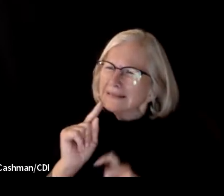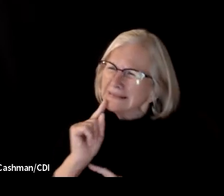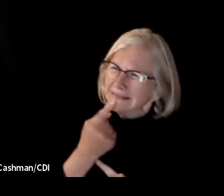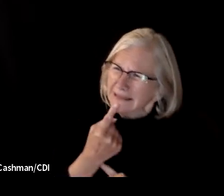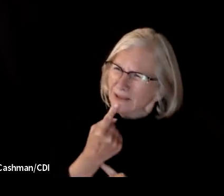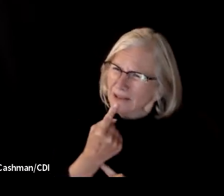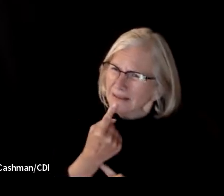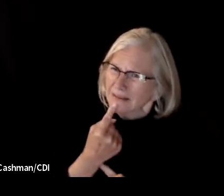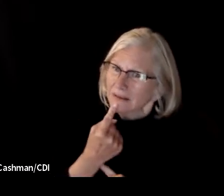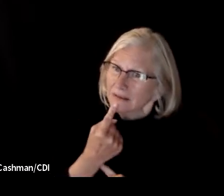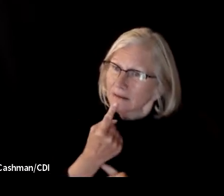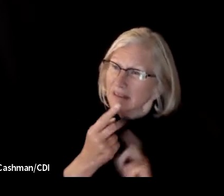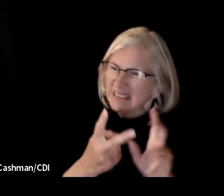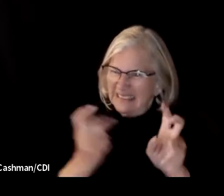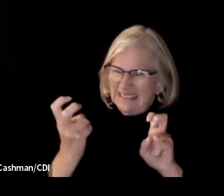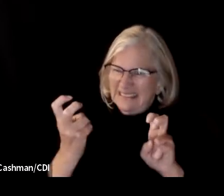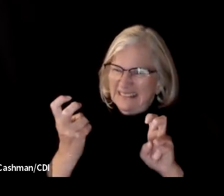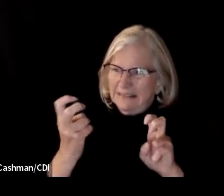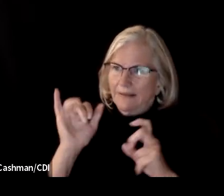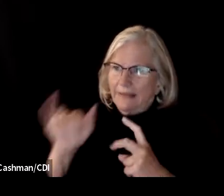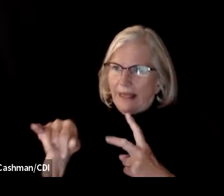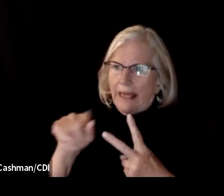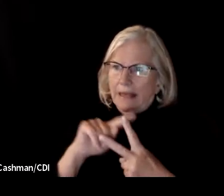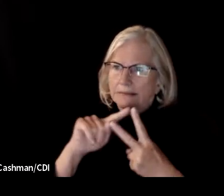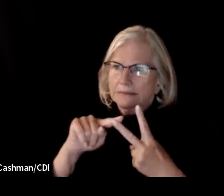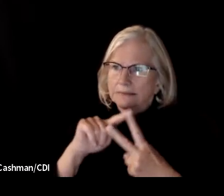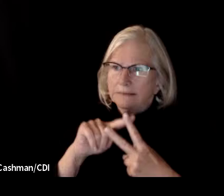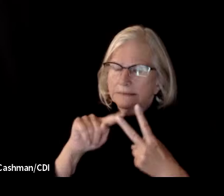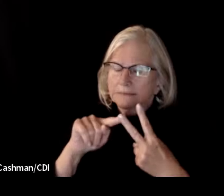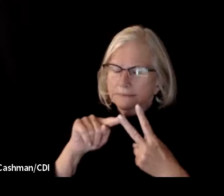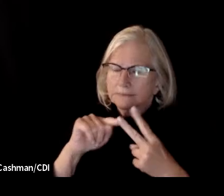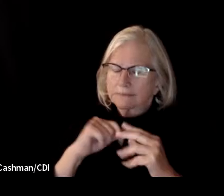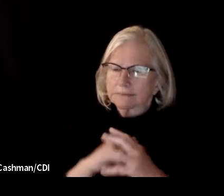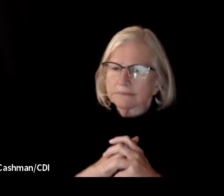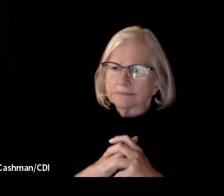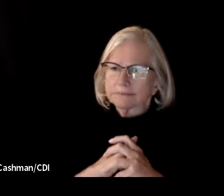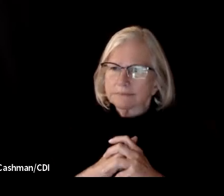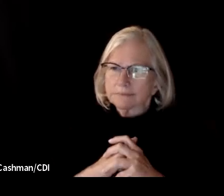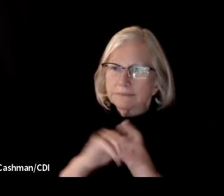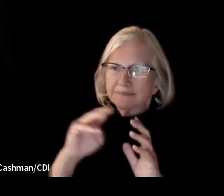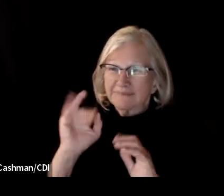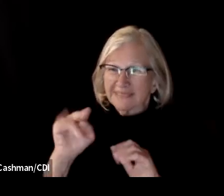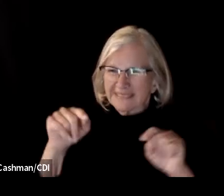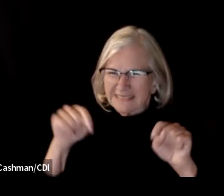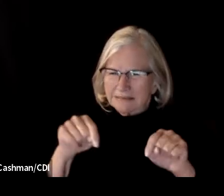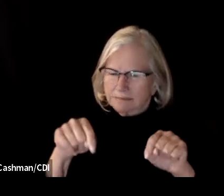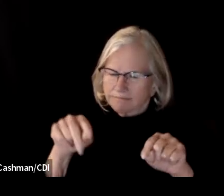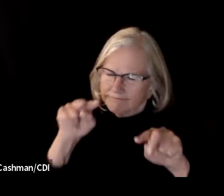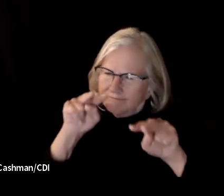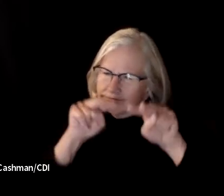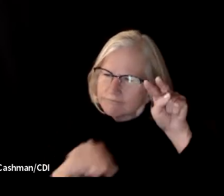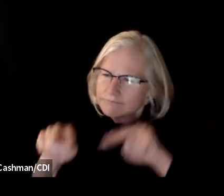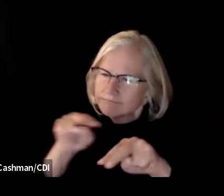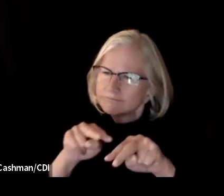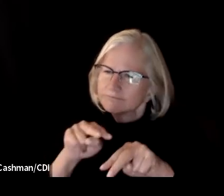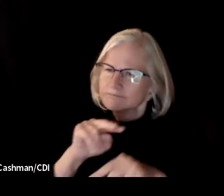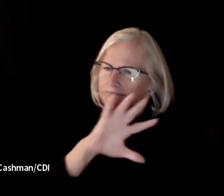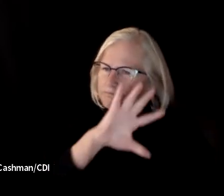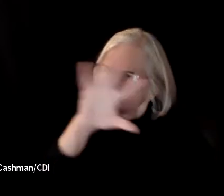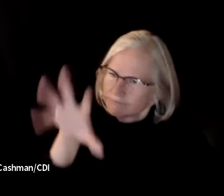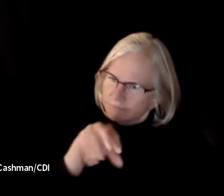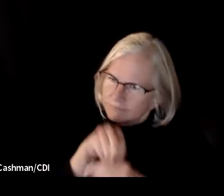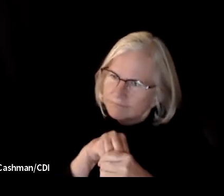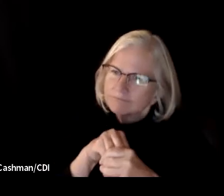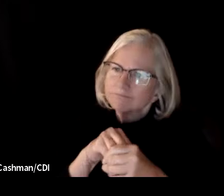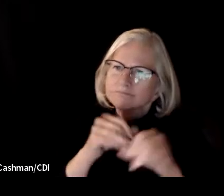severe disease in breakthrough. In Minnesota, our observational data includes individuals who